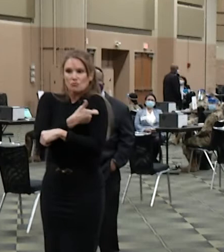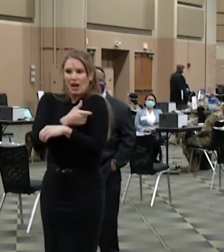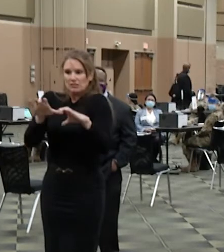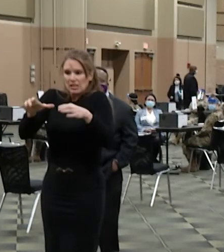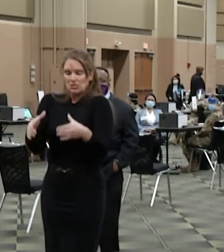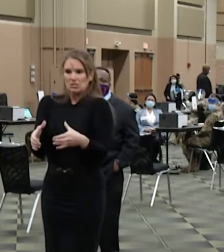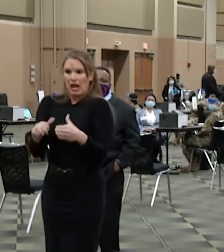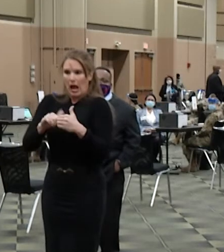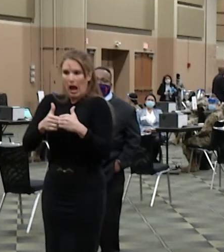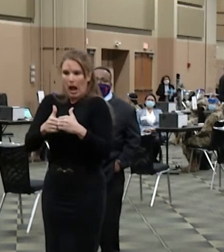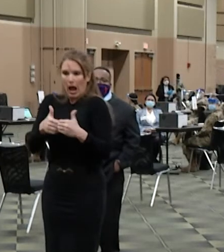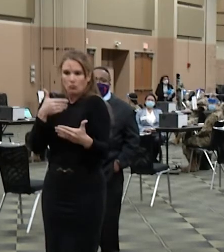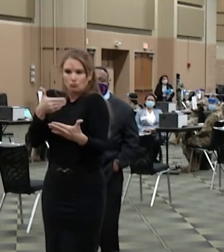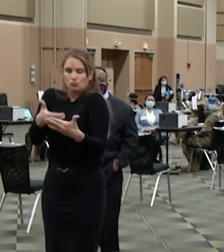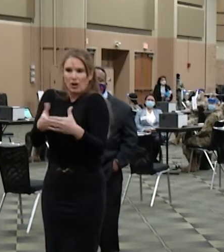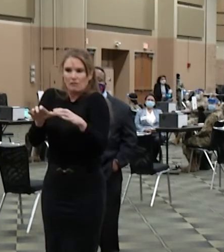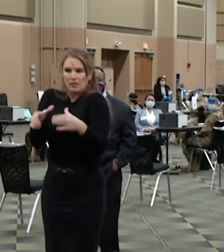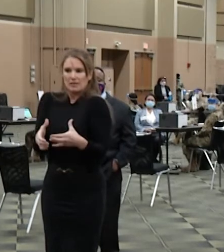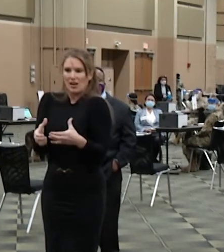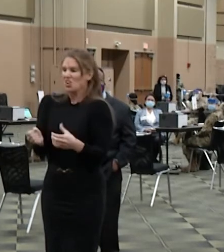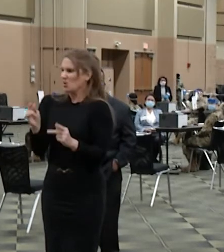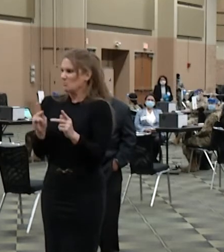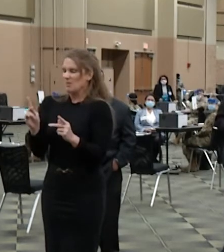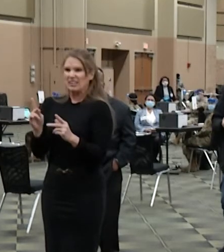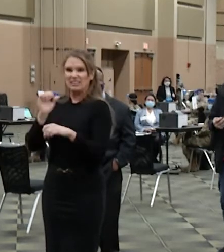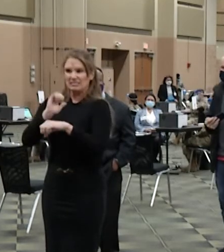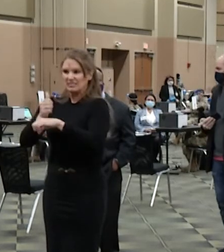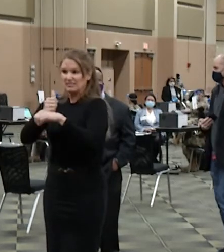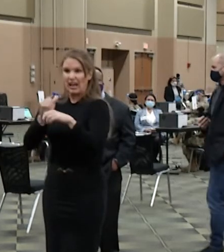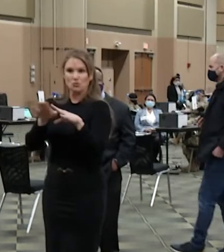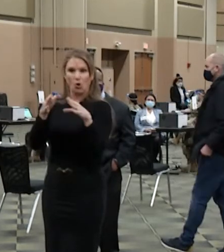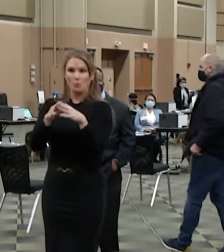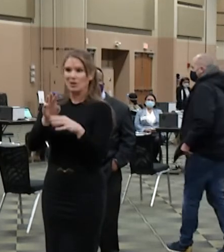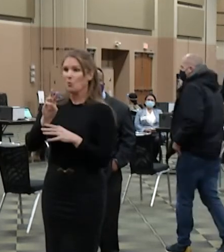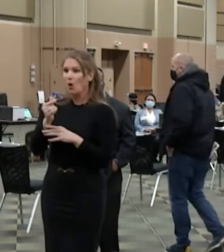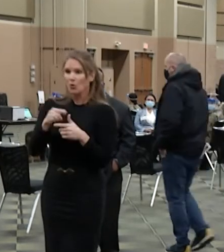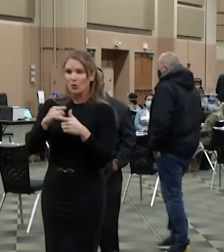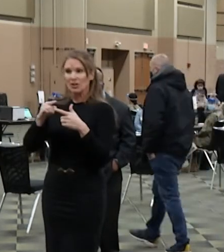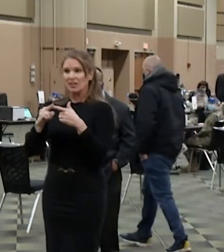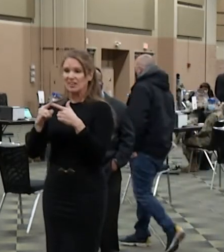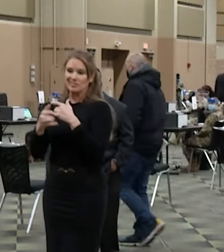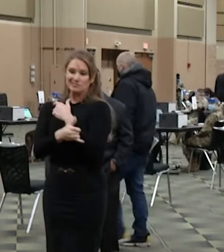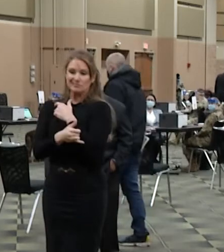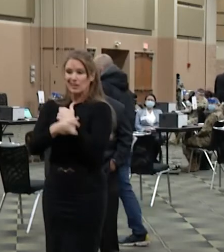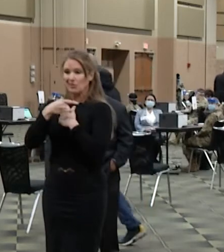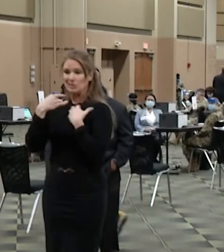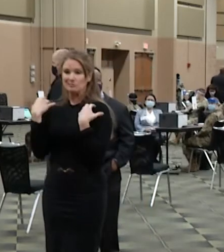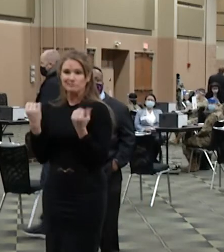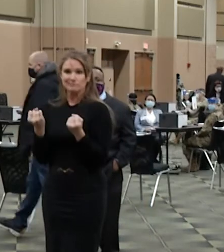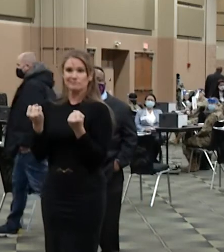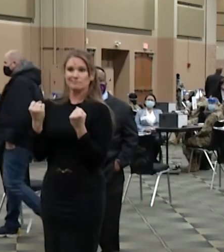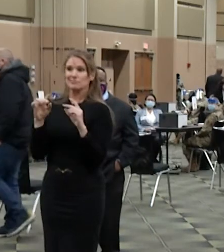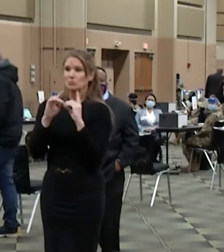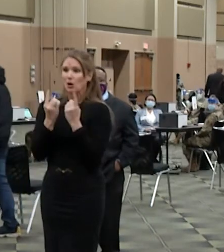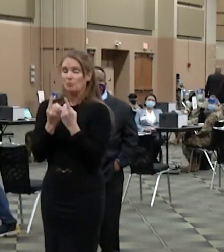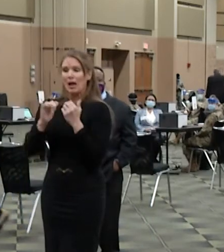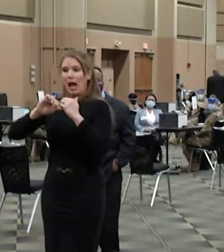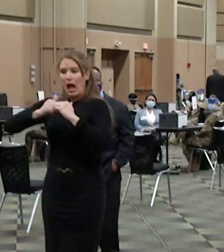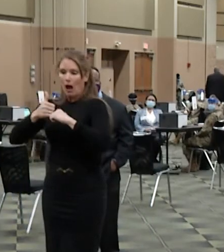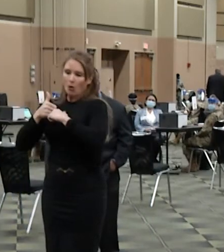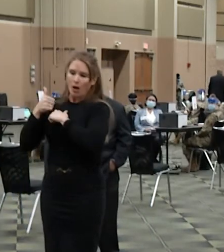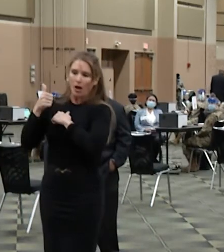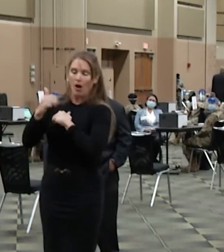for example, to the many sites that are opening up, whether it's a Walgreens or a county public health department, how will they get